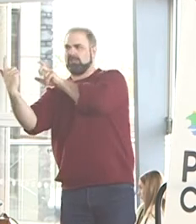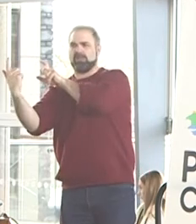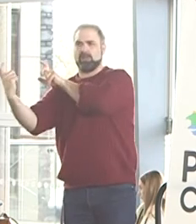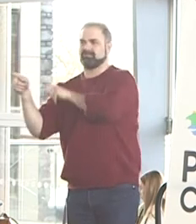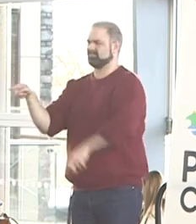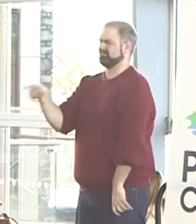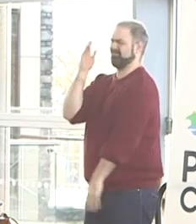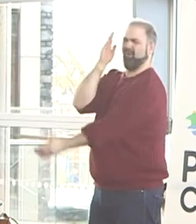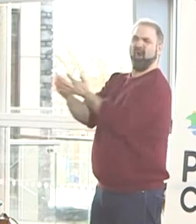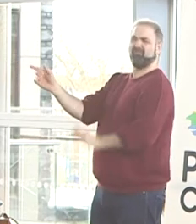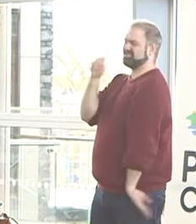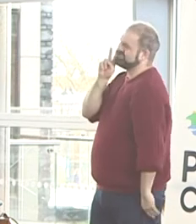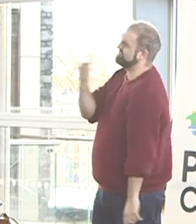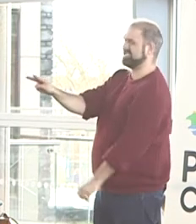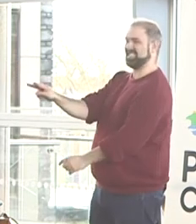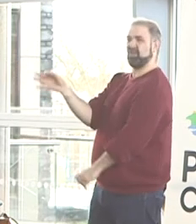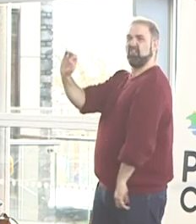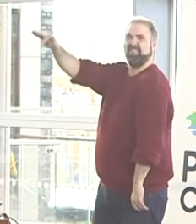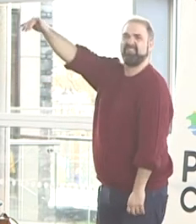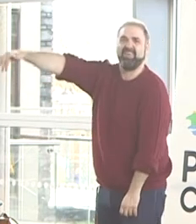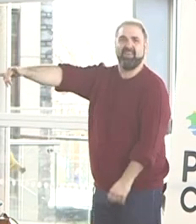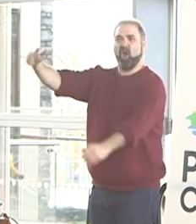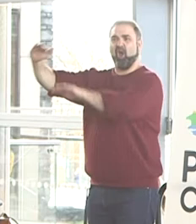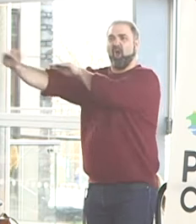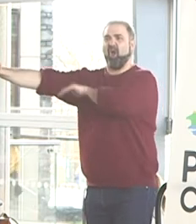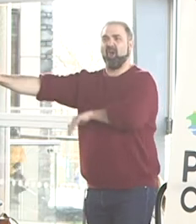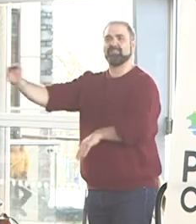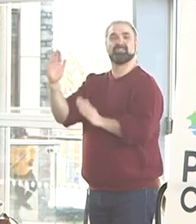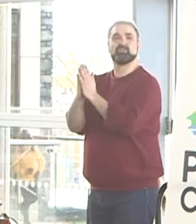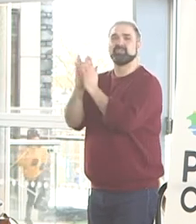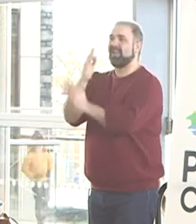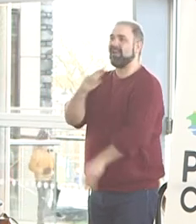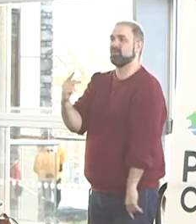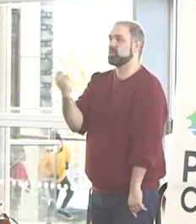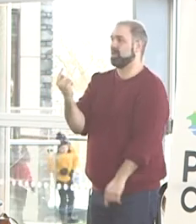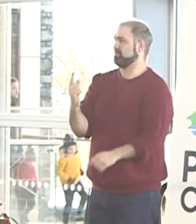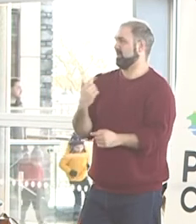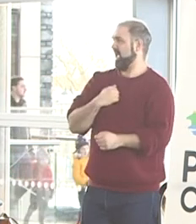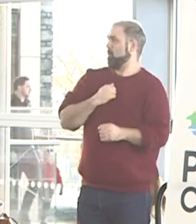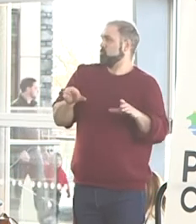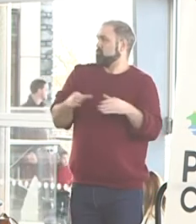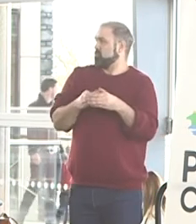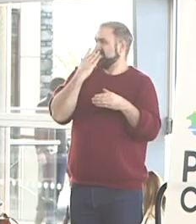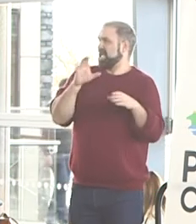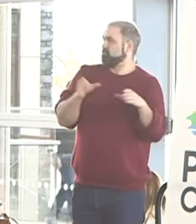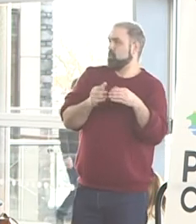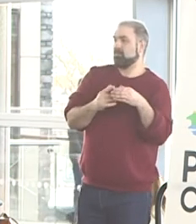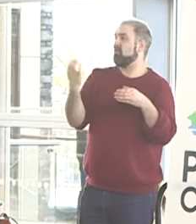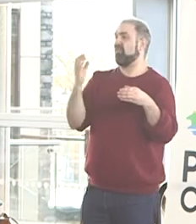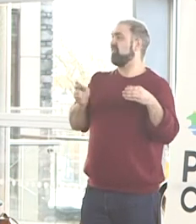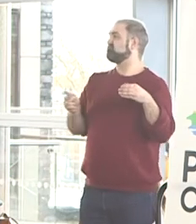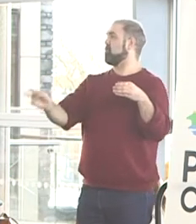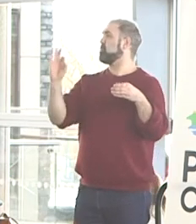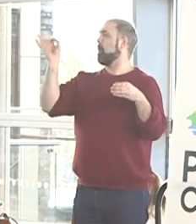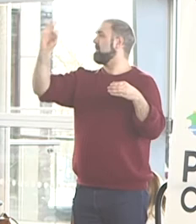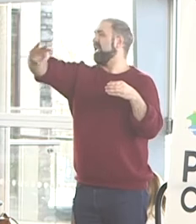obvious because there was nothing else in the road. If you were there on a Sunday afternoon, there was only the teenage group. There was nothing else in that road. So